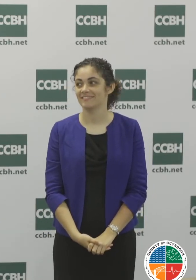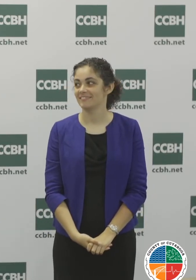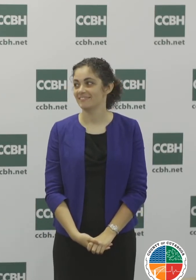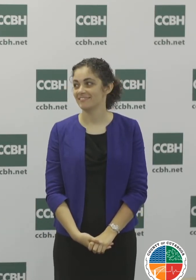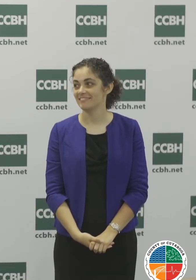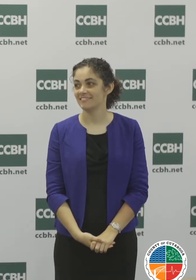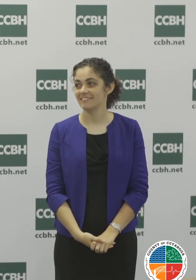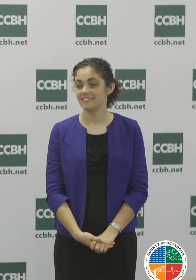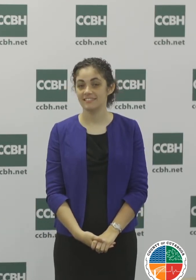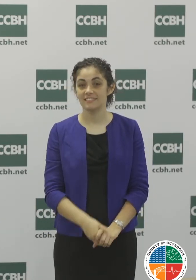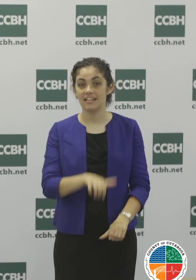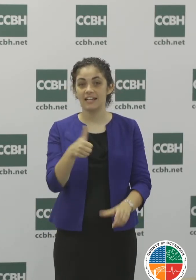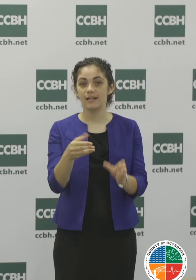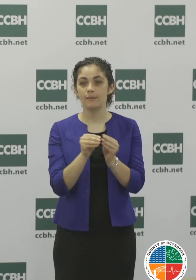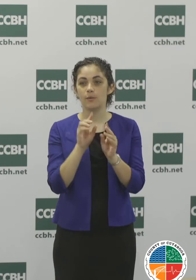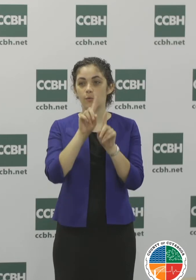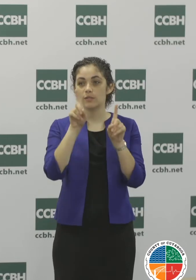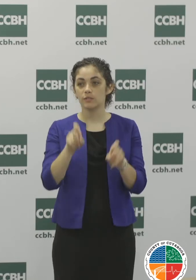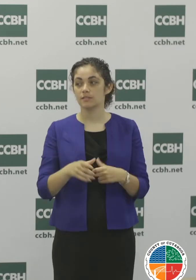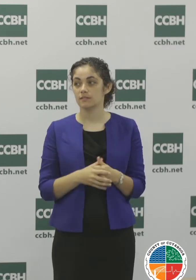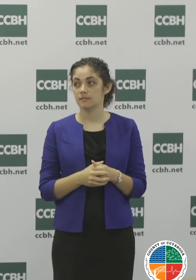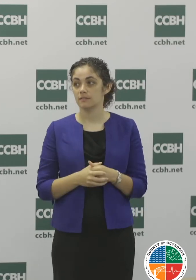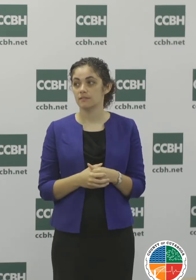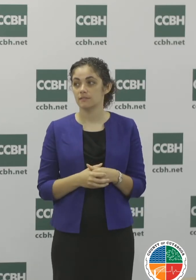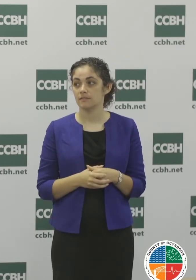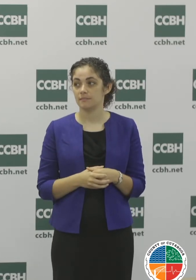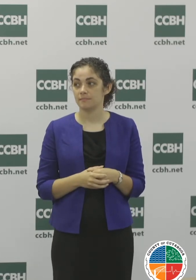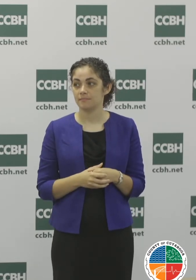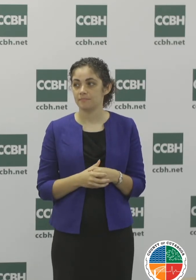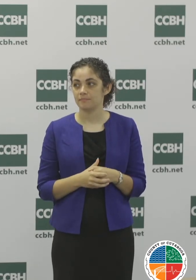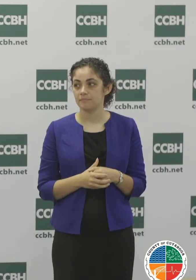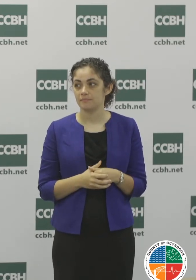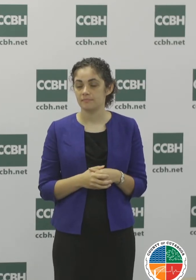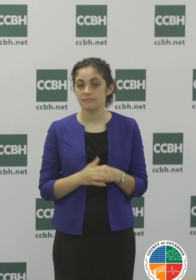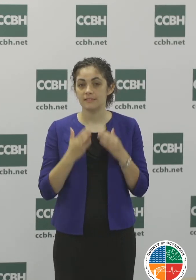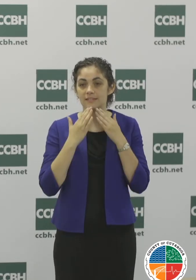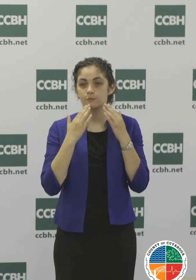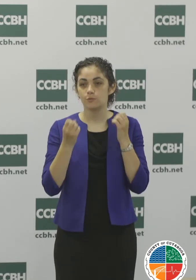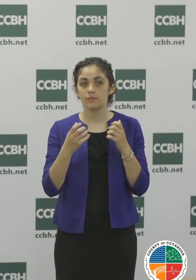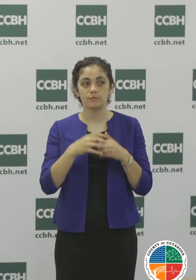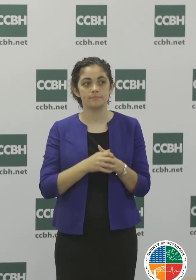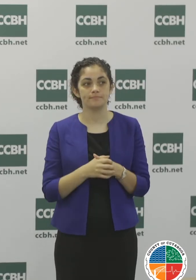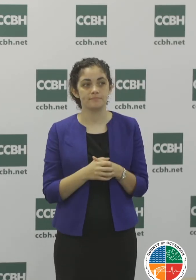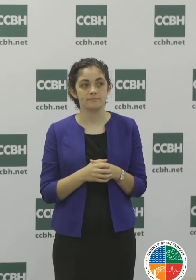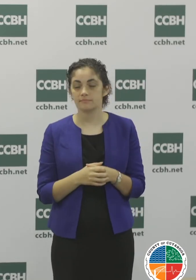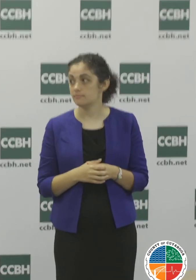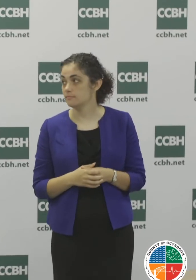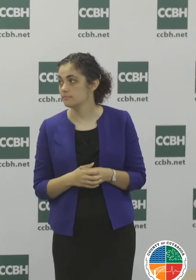Any other questions? Thank you very much.